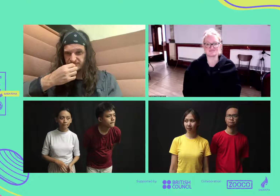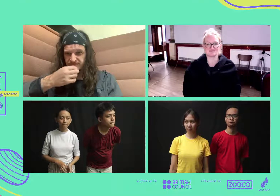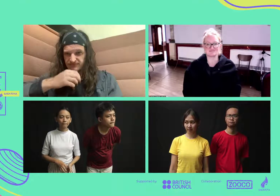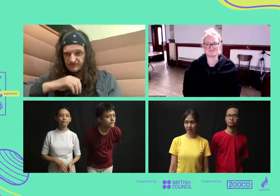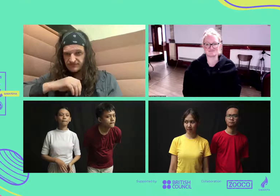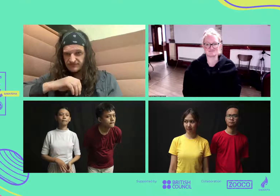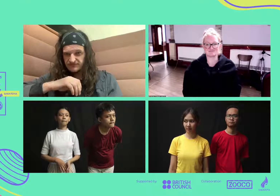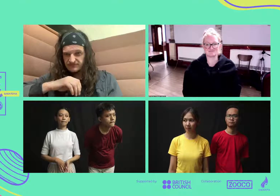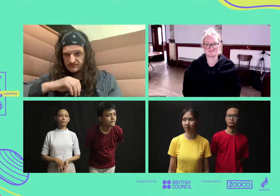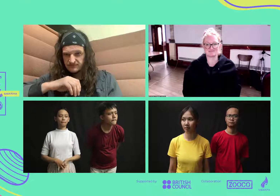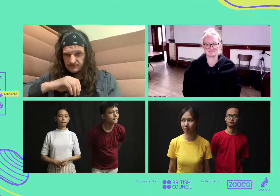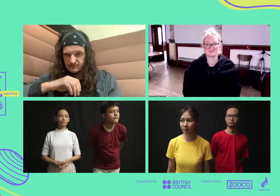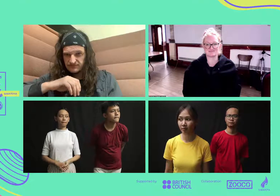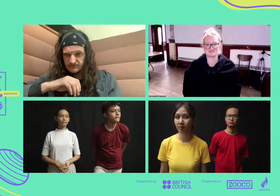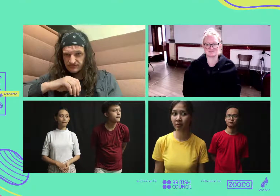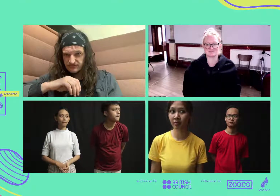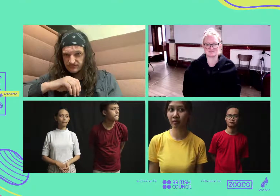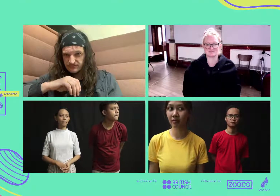well.